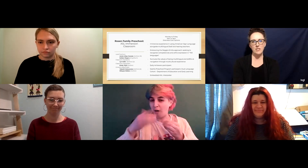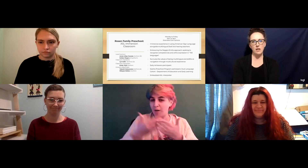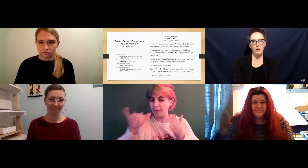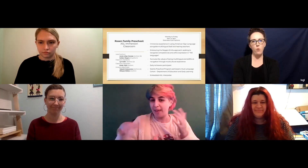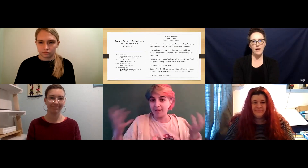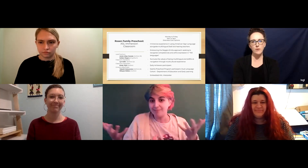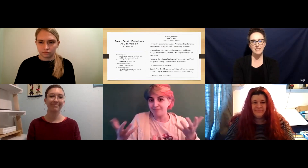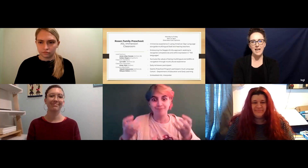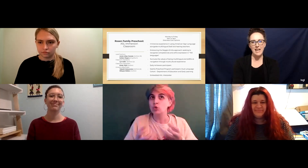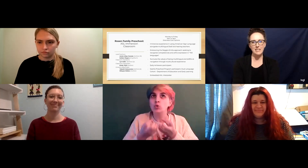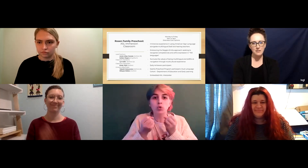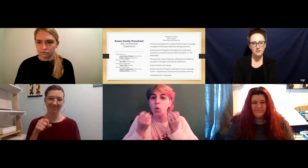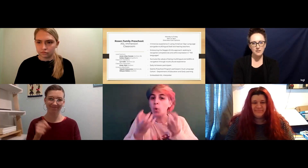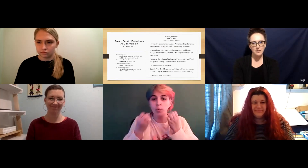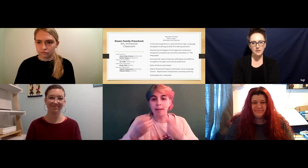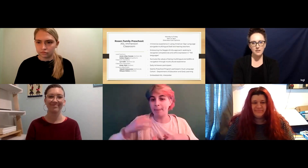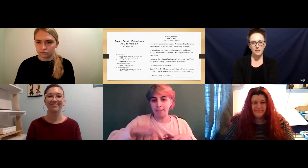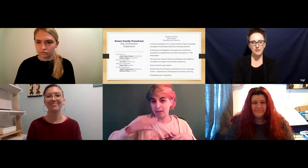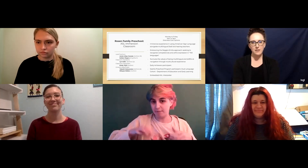We talk about, why do we sign?